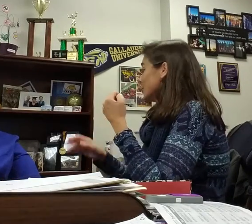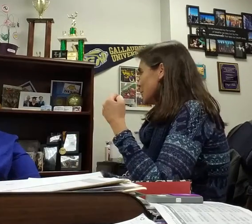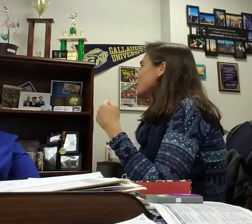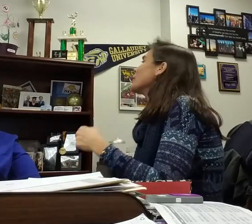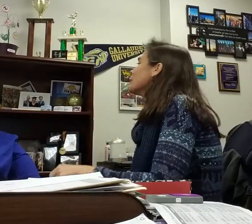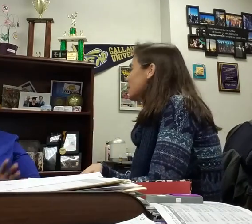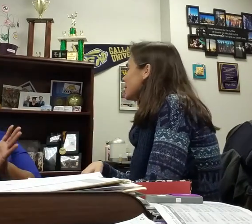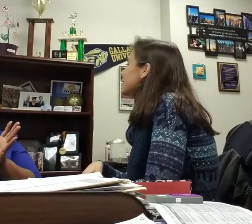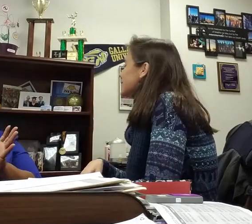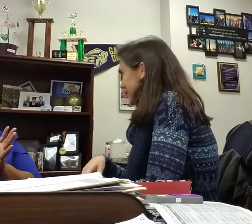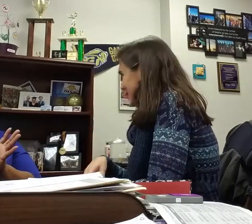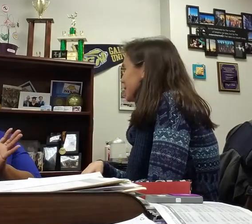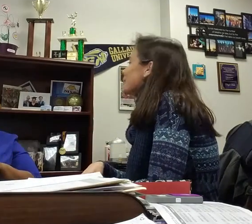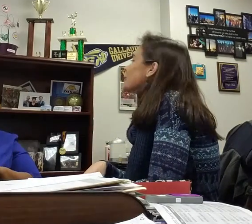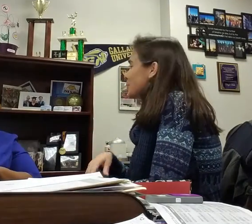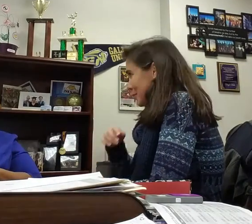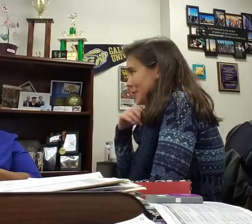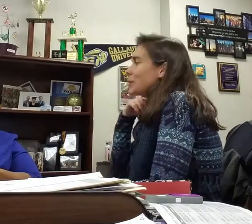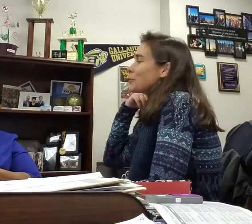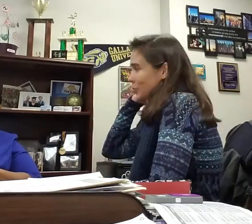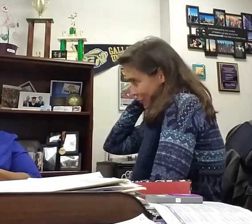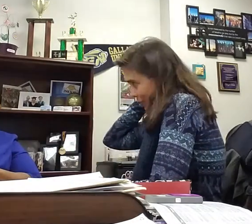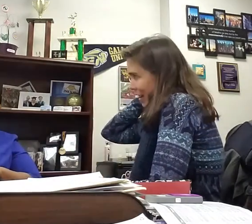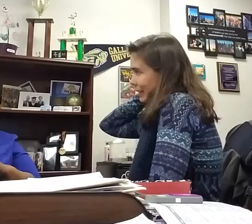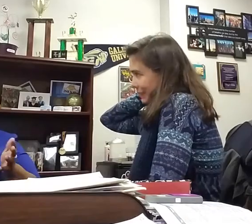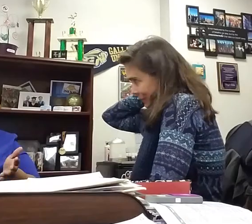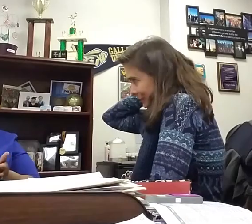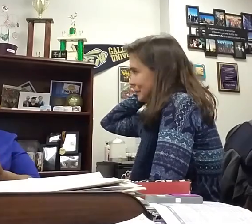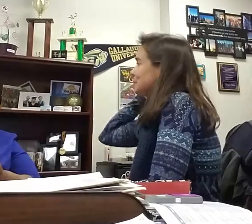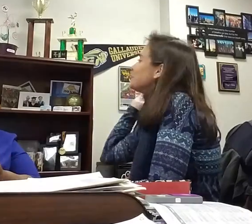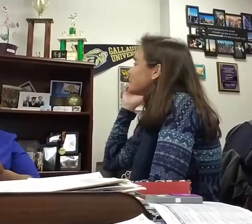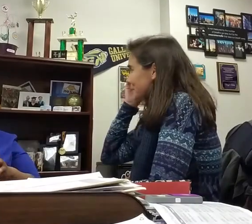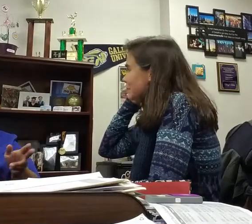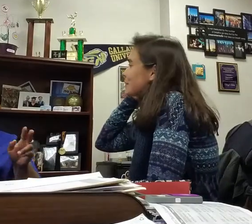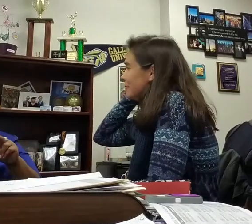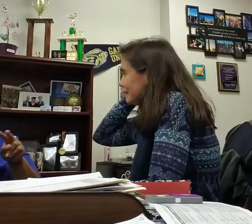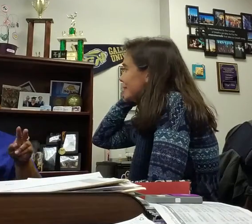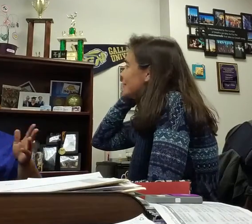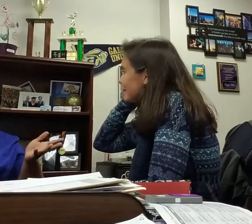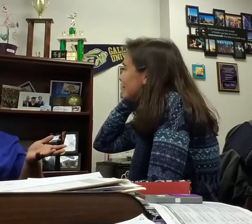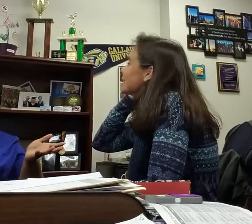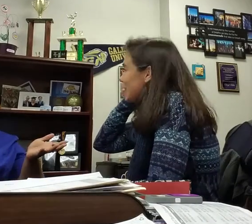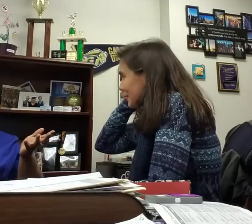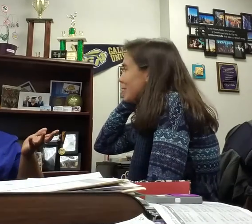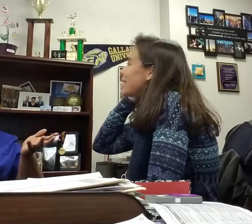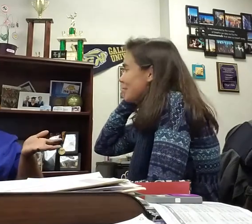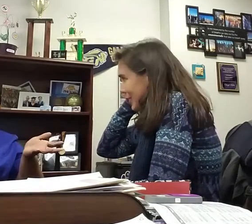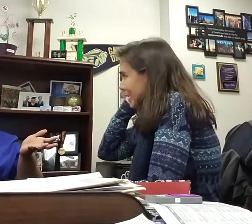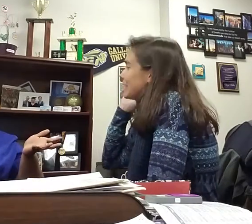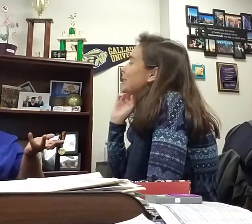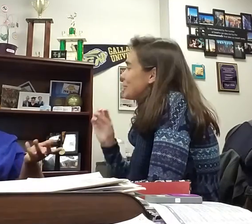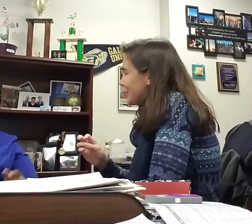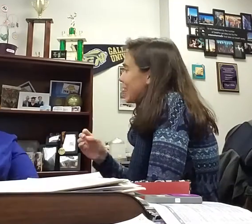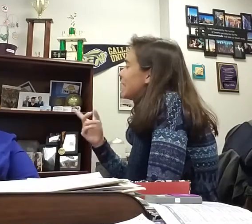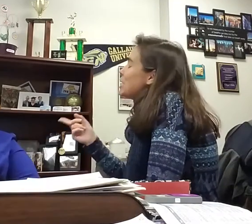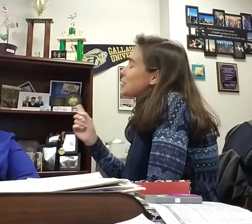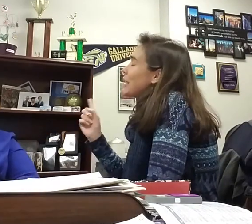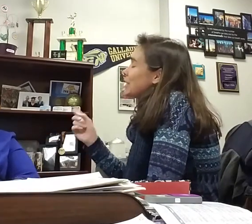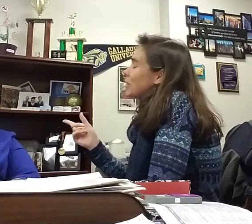I see you tell me to copy the question. Because I was just voicing and everybody was looking around like, okay, well, what is she saying? You know? So that's okay.